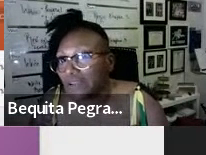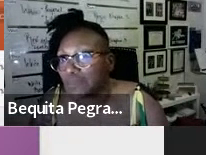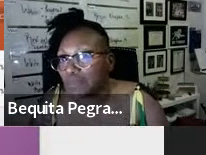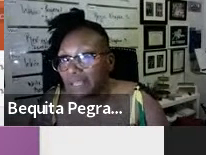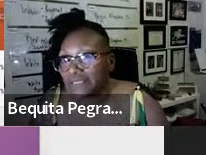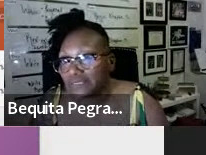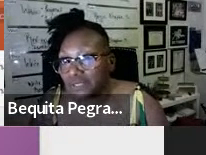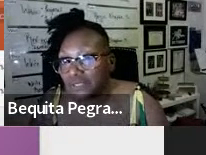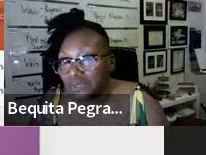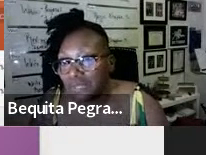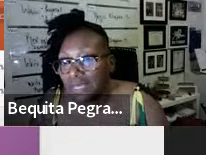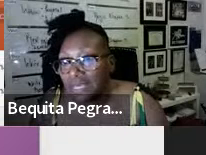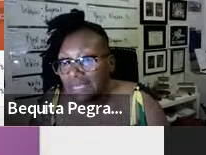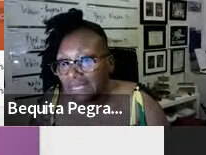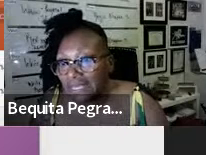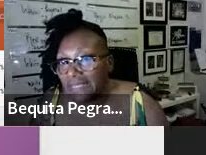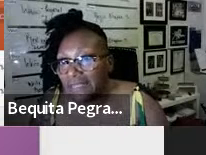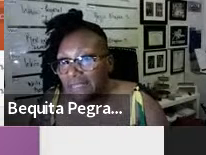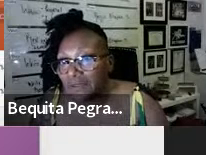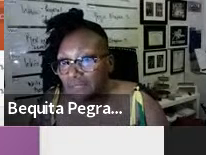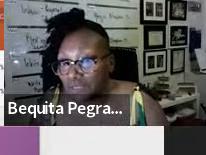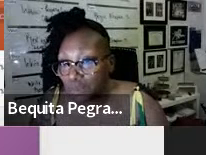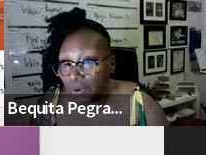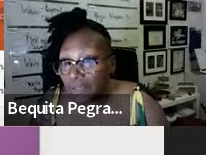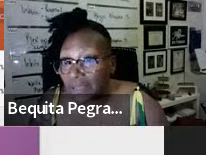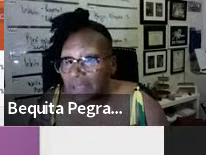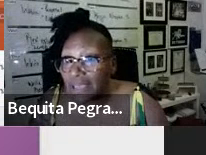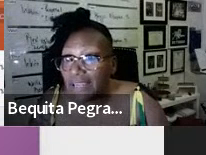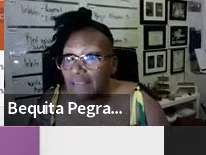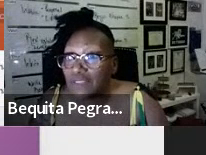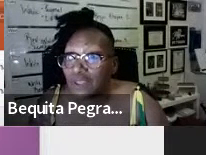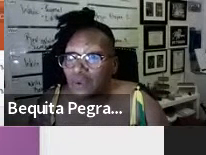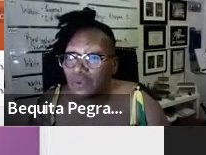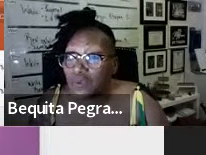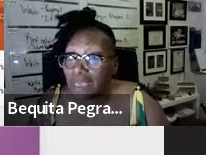movement. There's a place for you in this work.